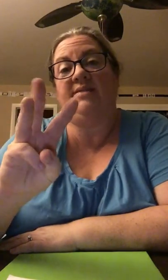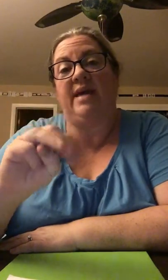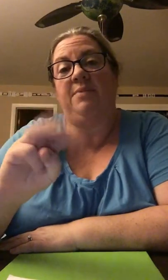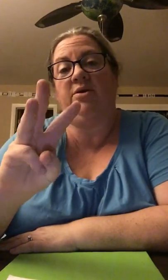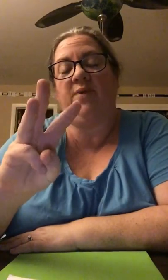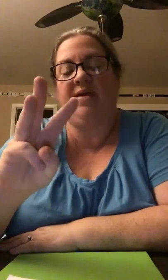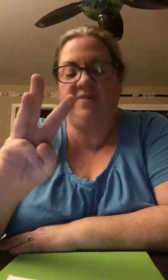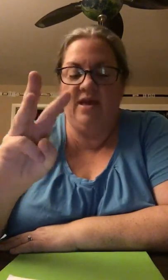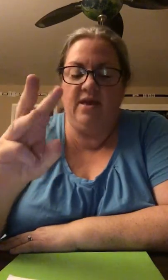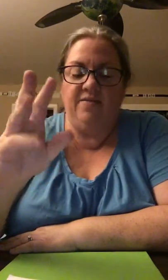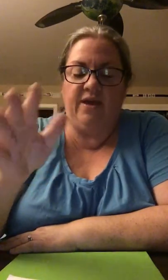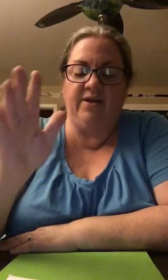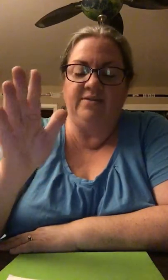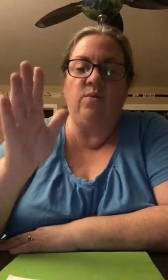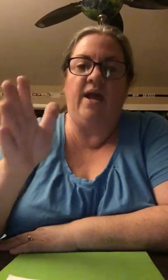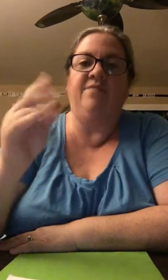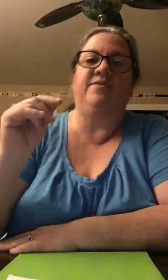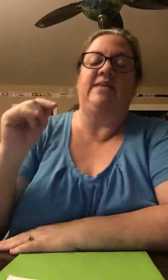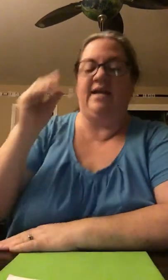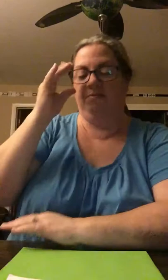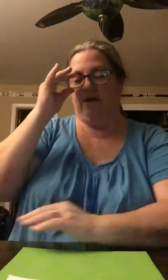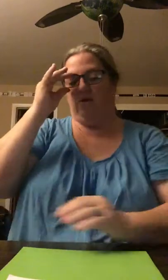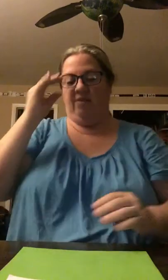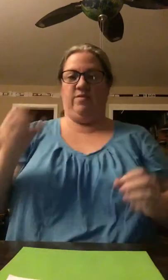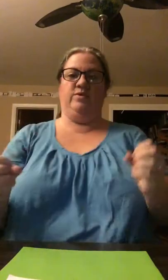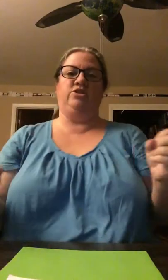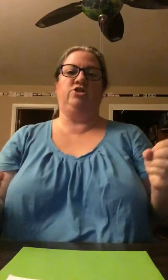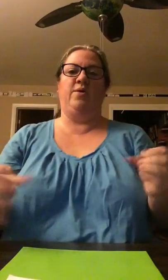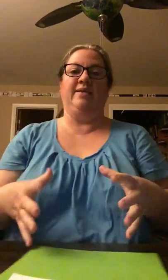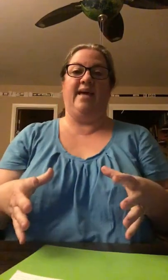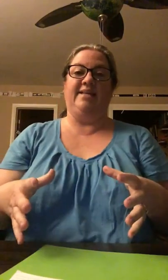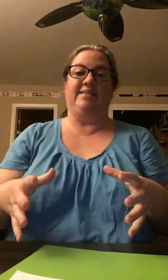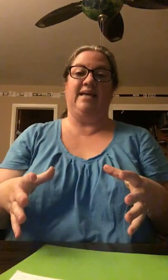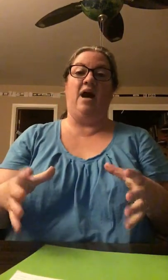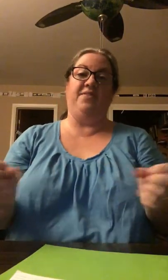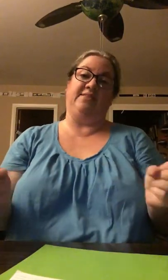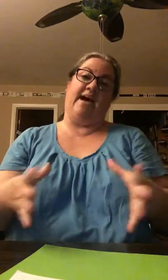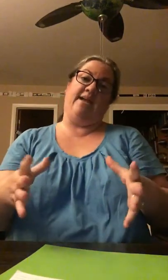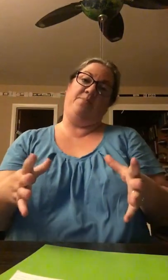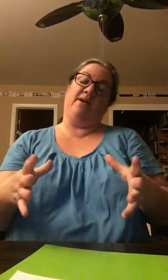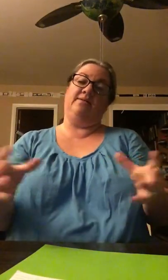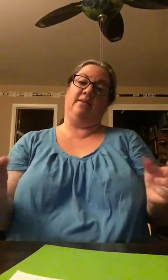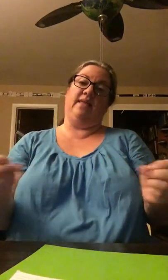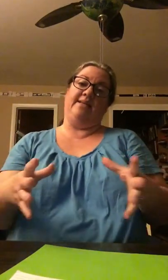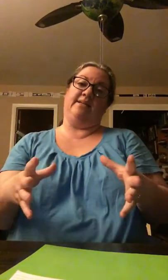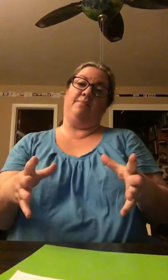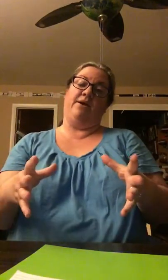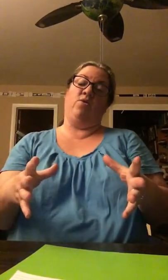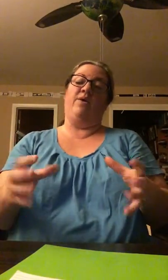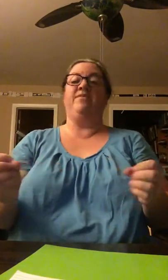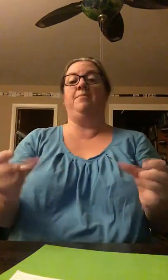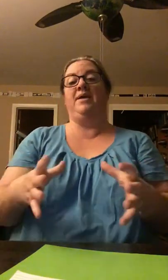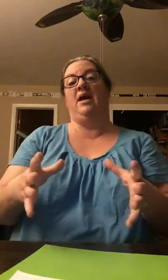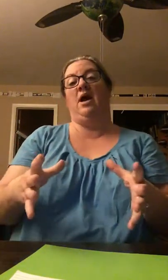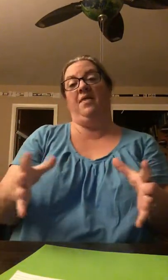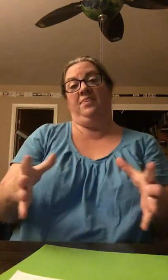sign microwave. There is a way of signing microwave in which you're showing lights on the side, because the lights on a microwave come in on